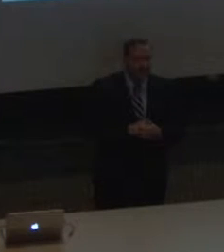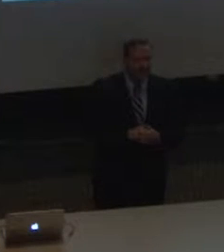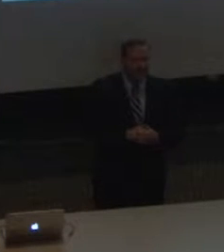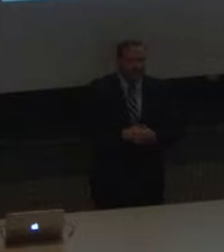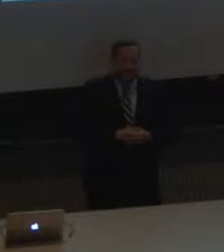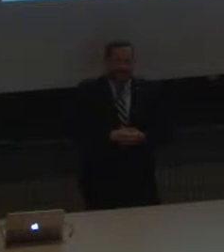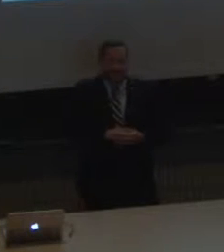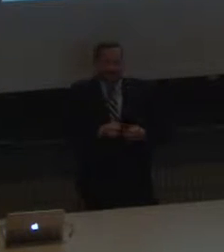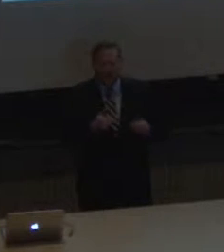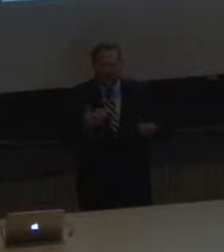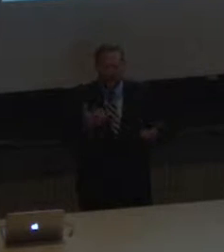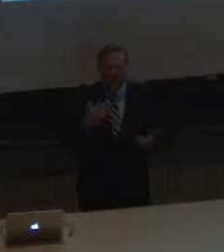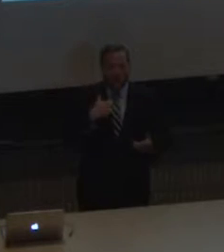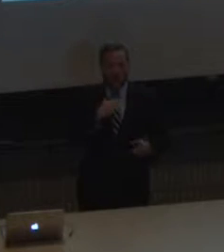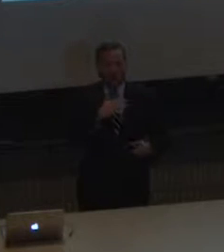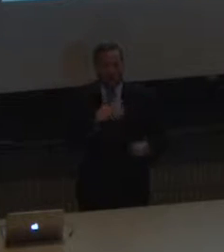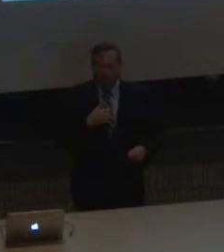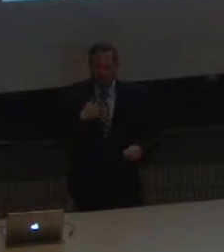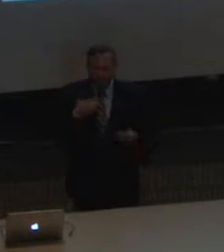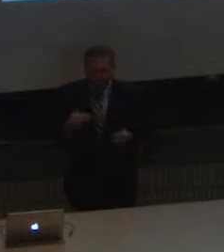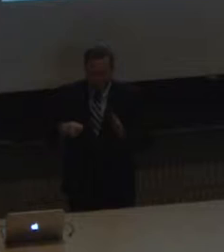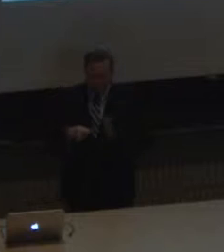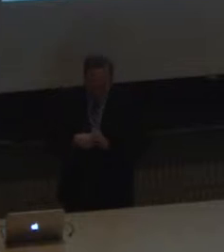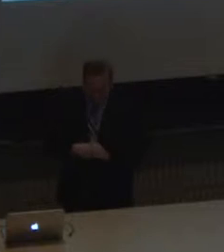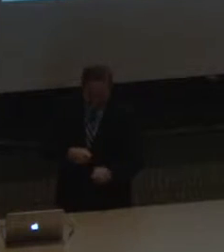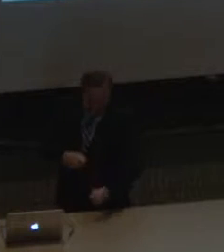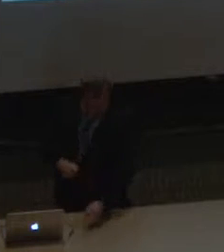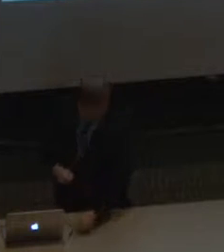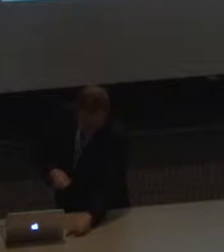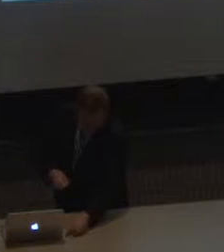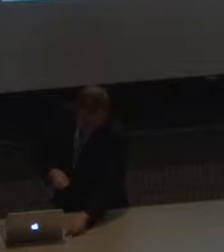I'm pleased that you all could make it here to listen to my presentation today.